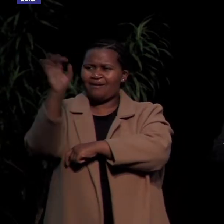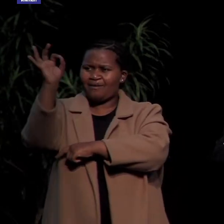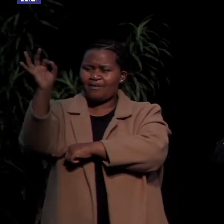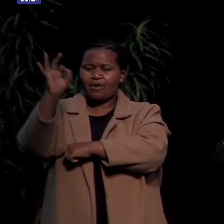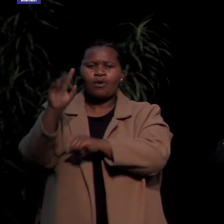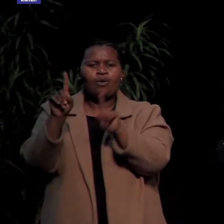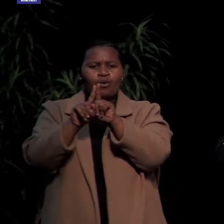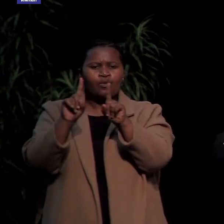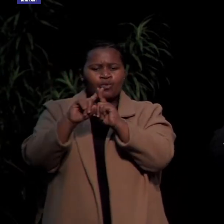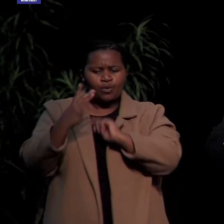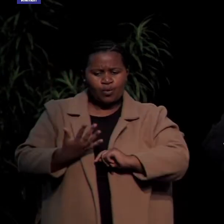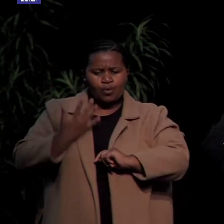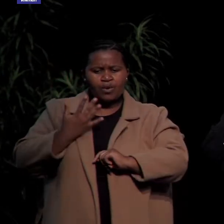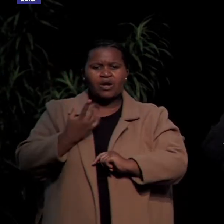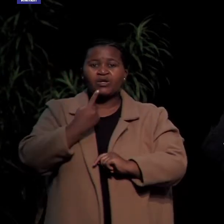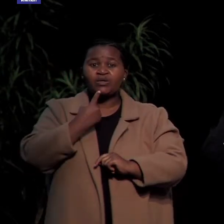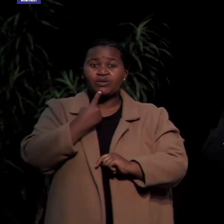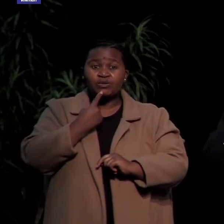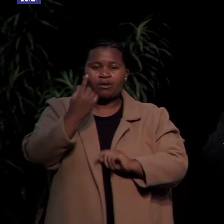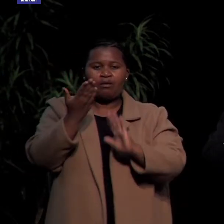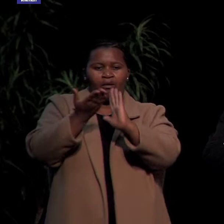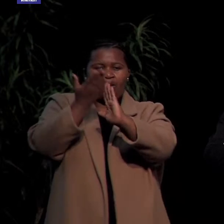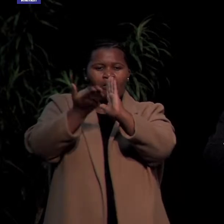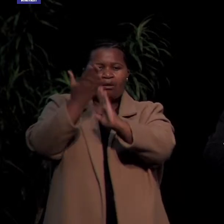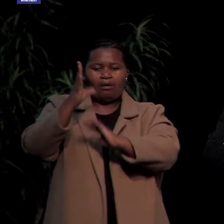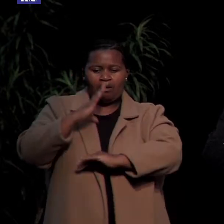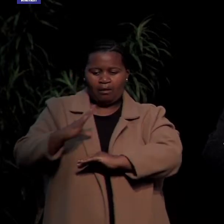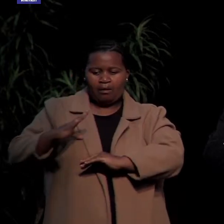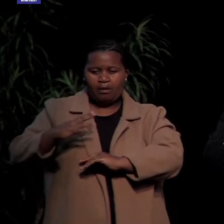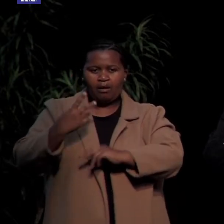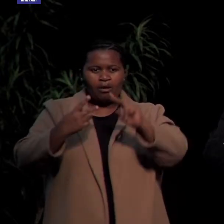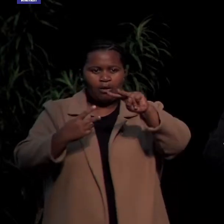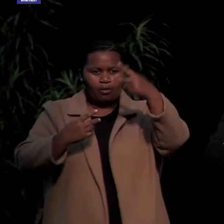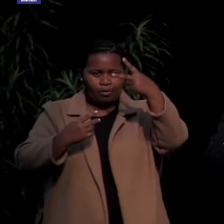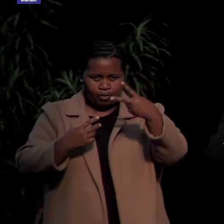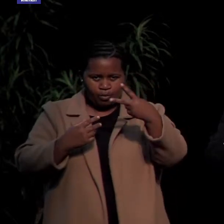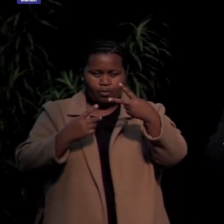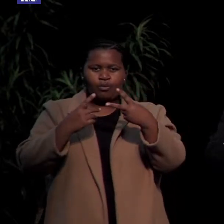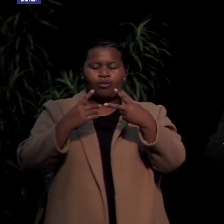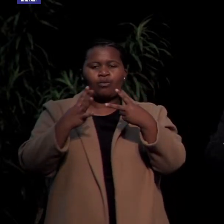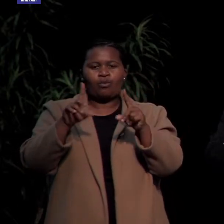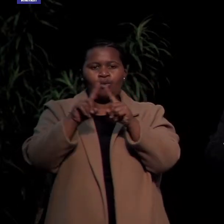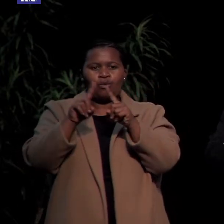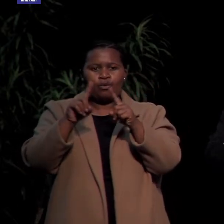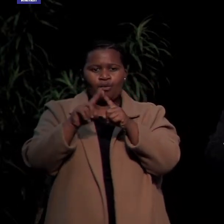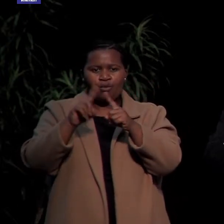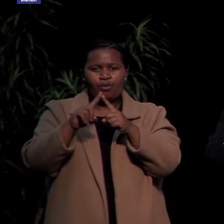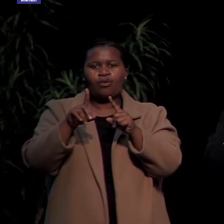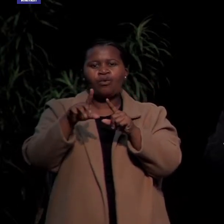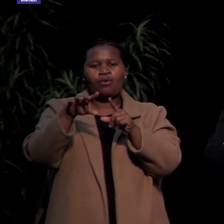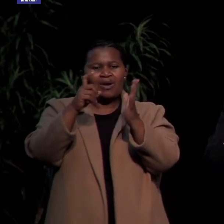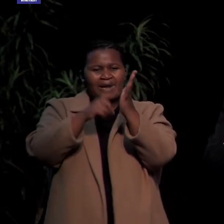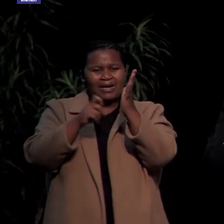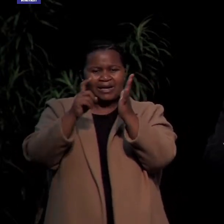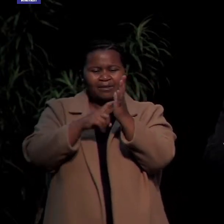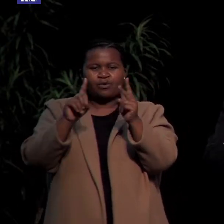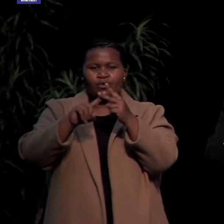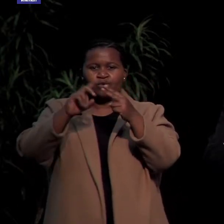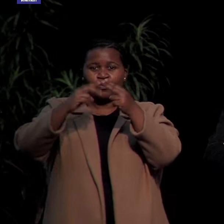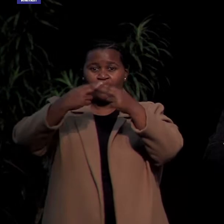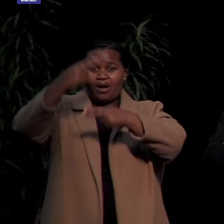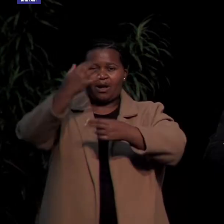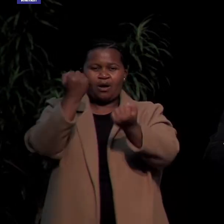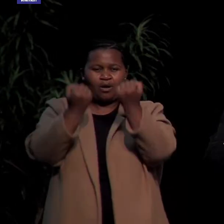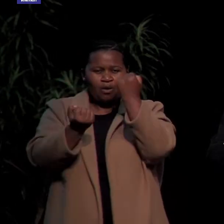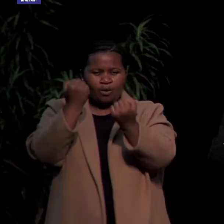also want to take this opportunity to update the council on two matters, namely the debt relief program and the High Court decision on the